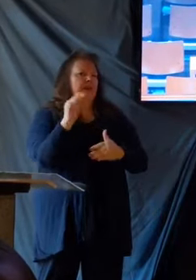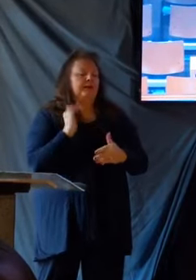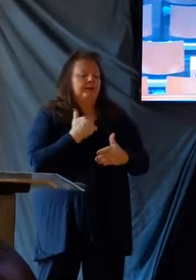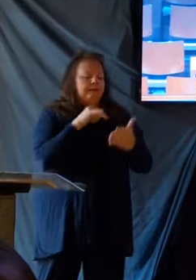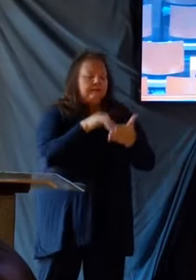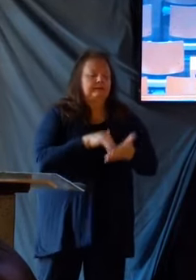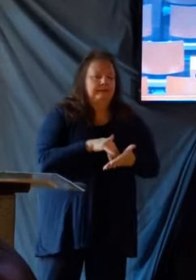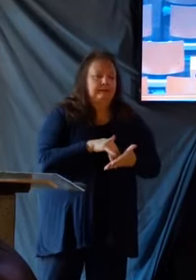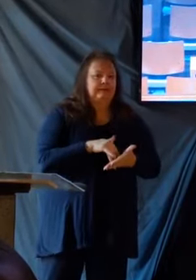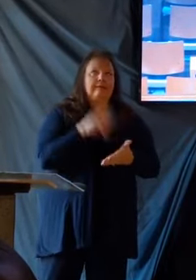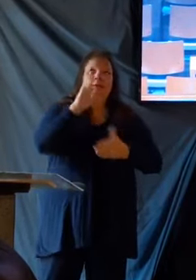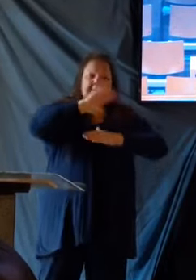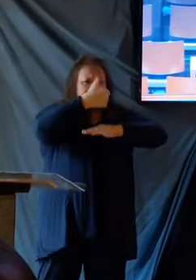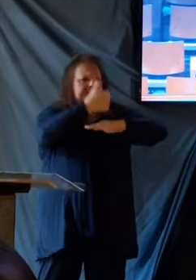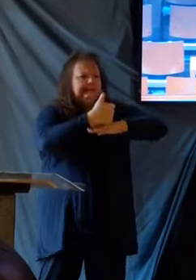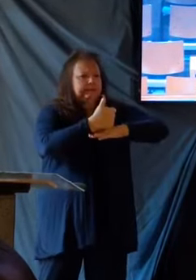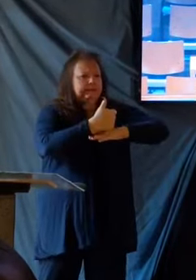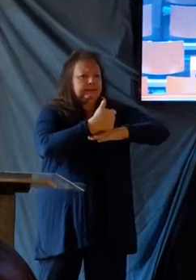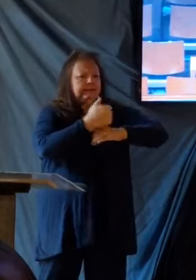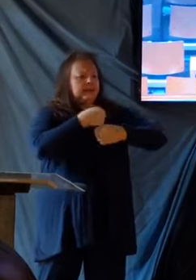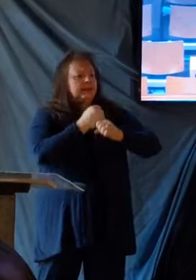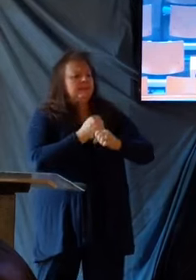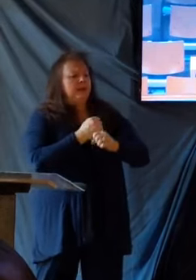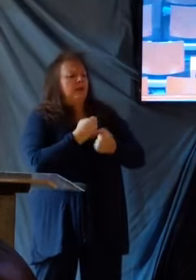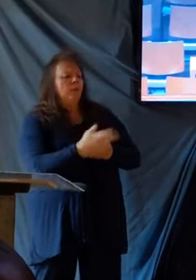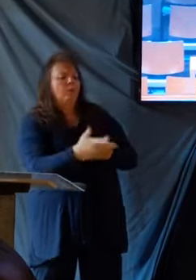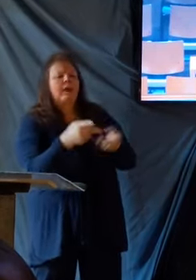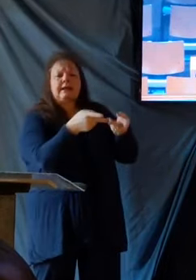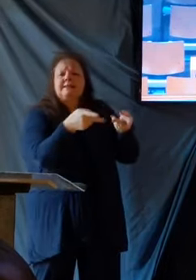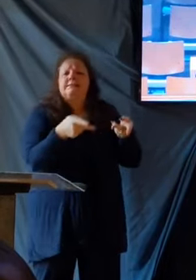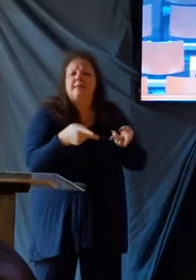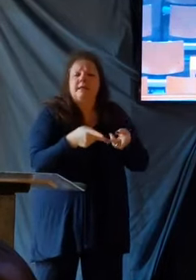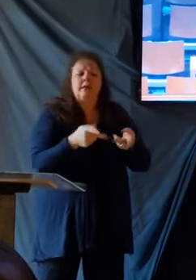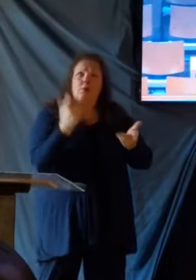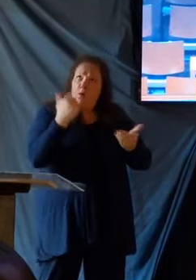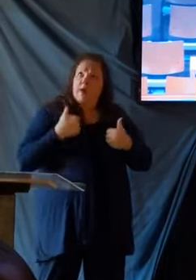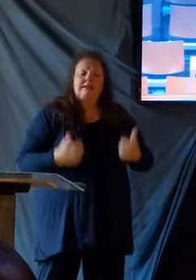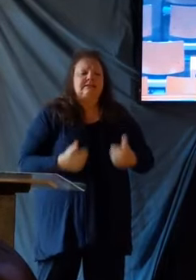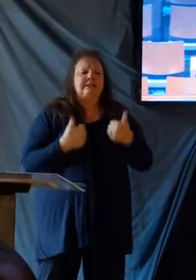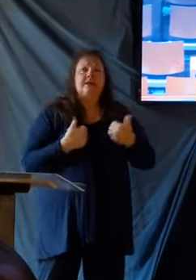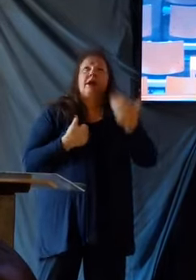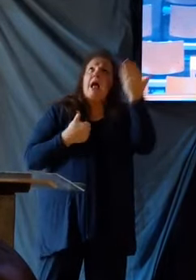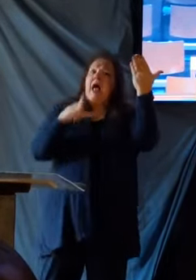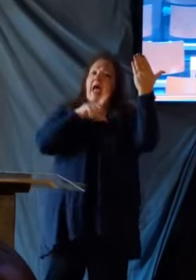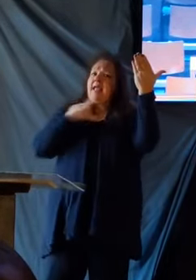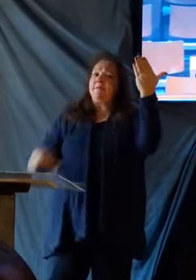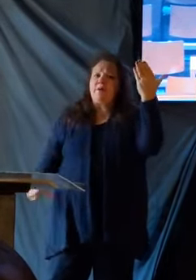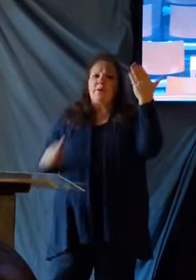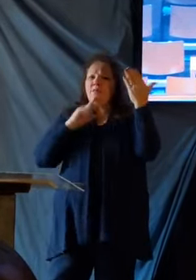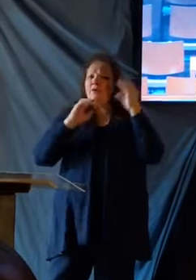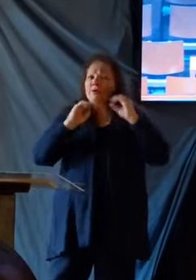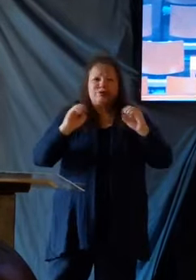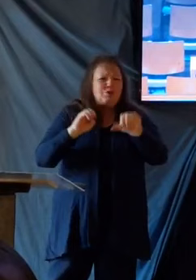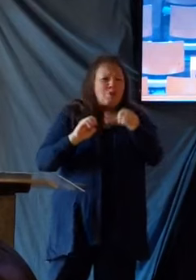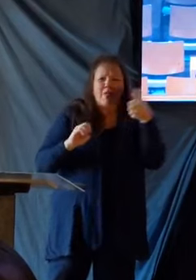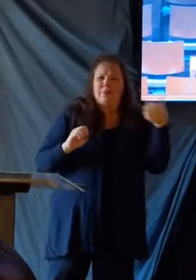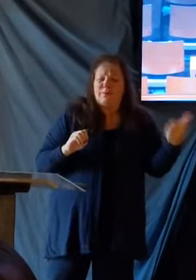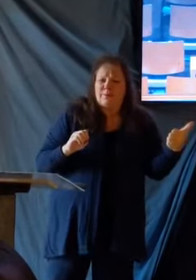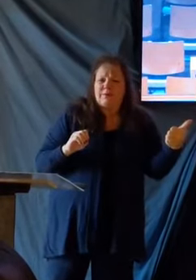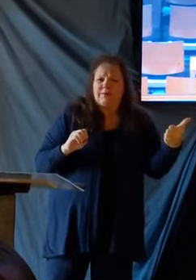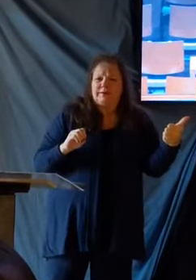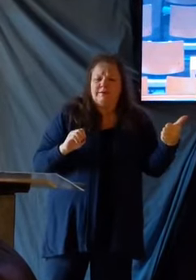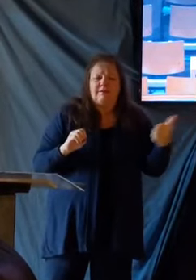our study. He established it and did not create it a waste place, formed it to be inhabited. I am the Lord, there is none else.